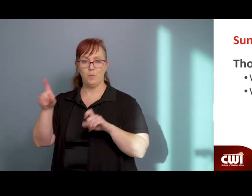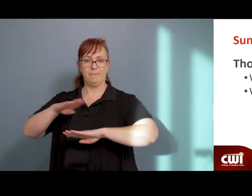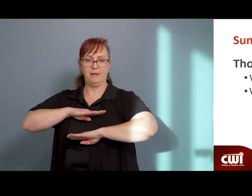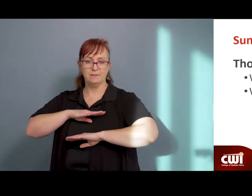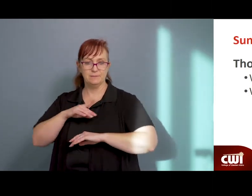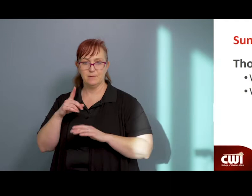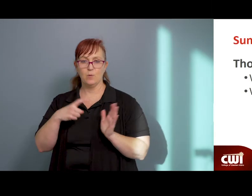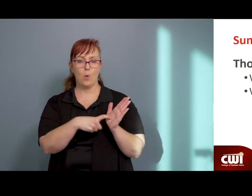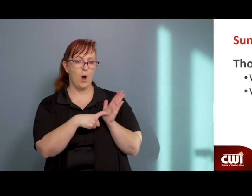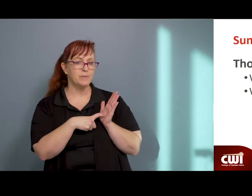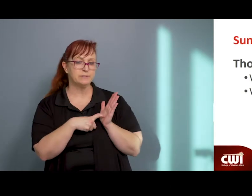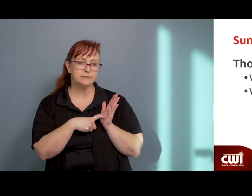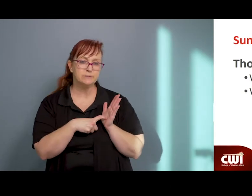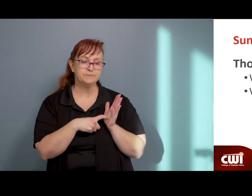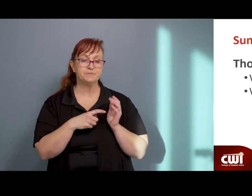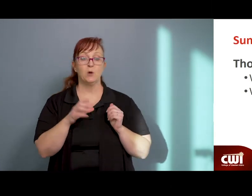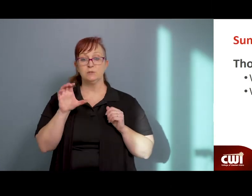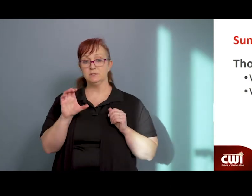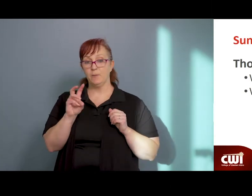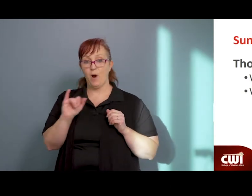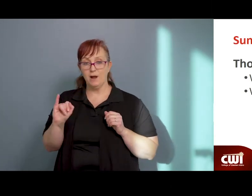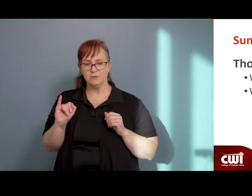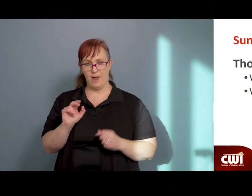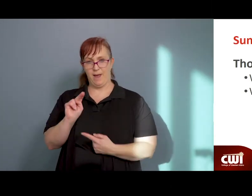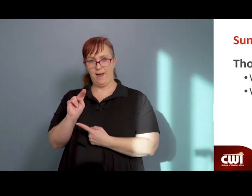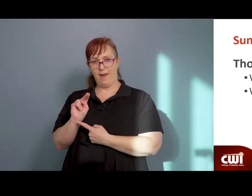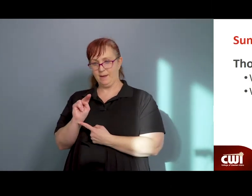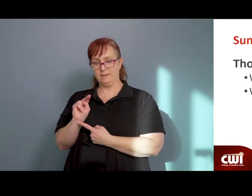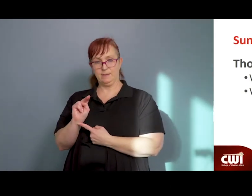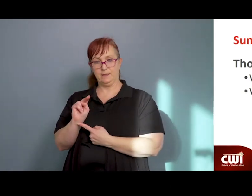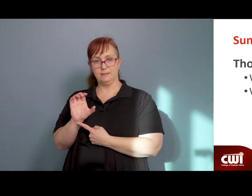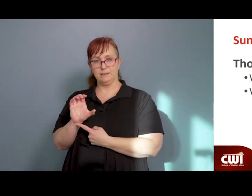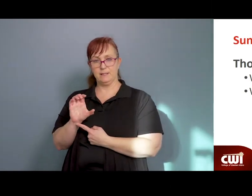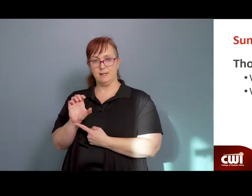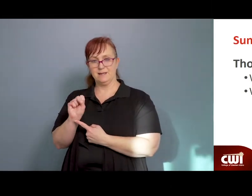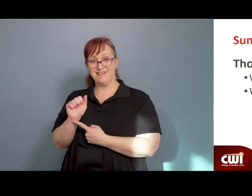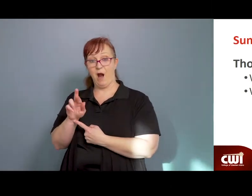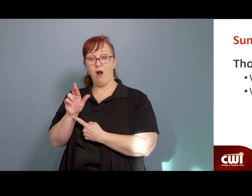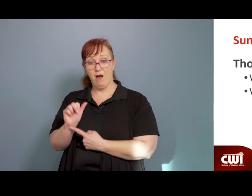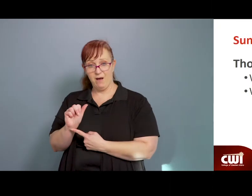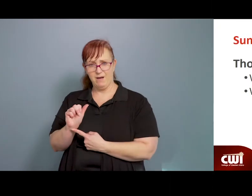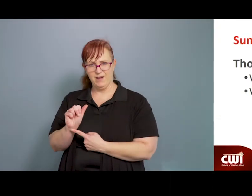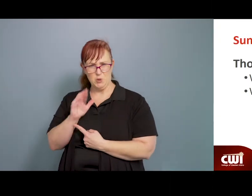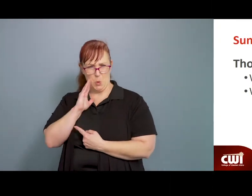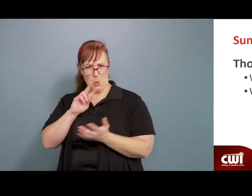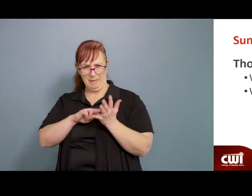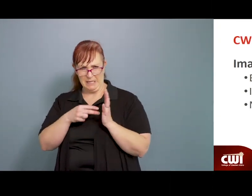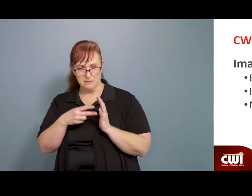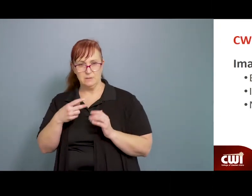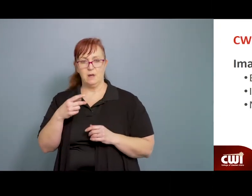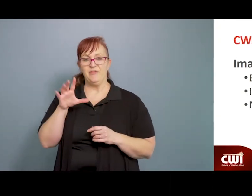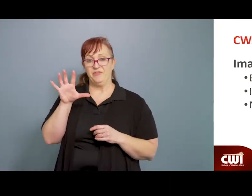as well. CWI launched NC Sarah last July 1st. For those of you unfamiliar,